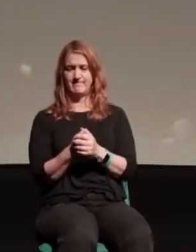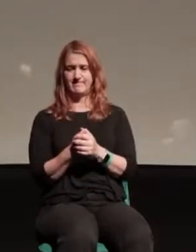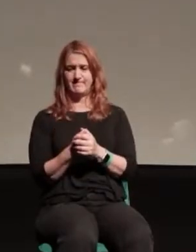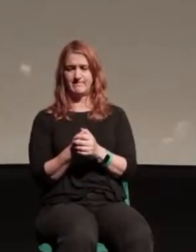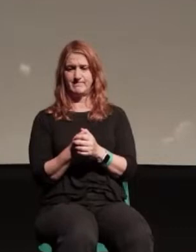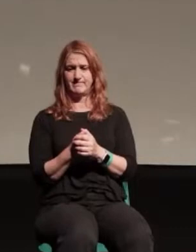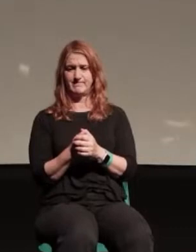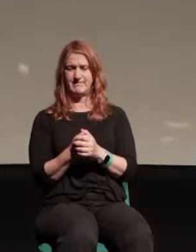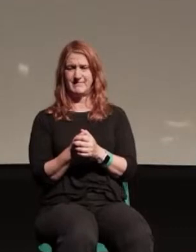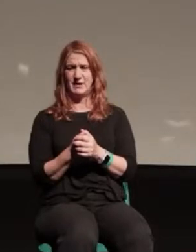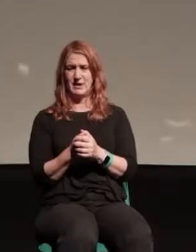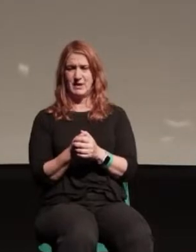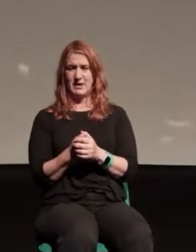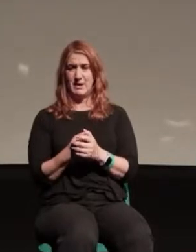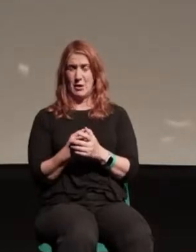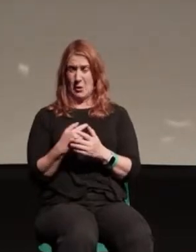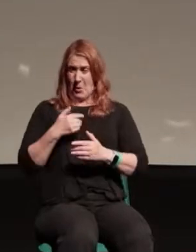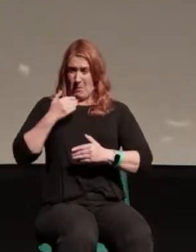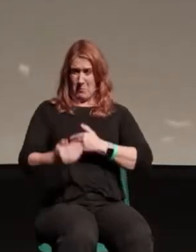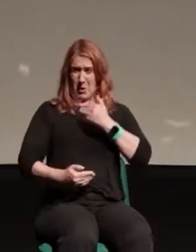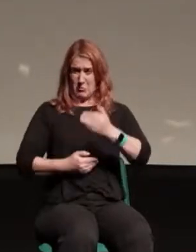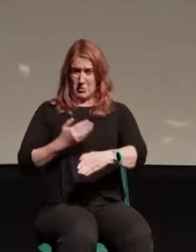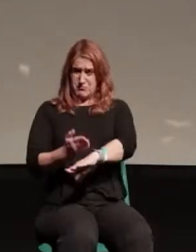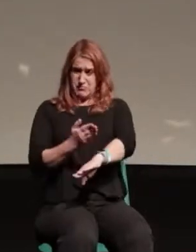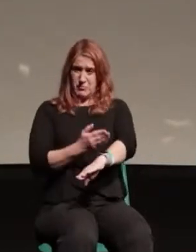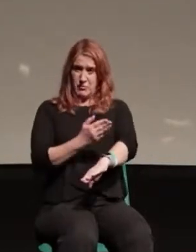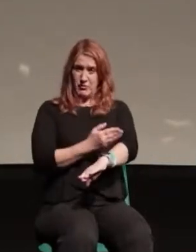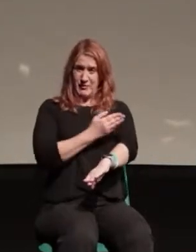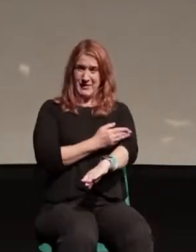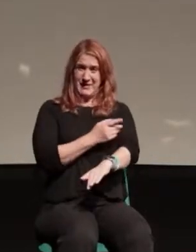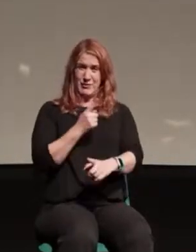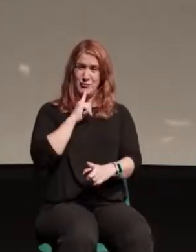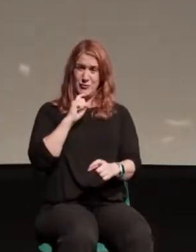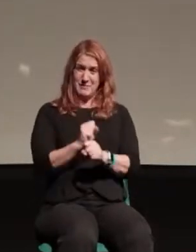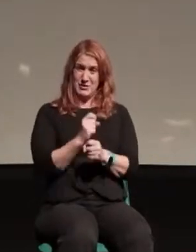is the progress that we're even talking about something that is real?